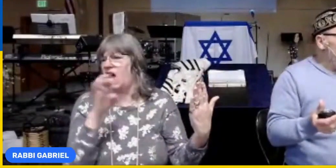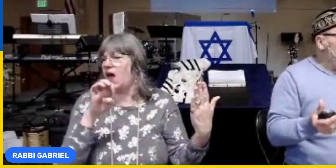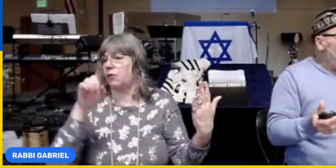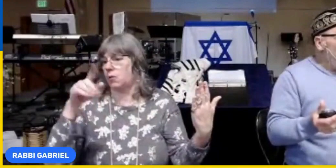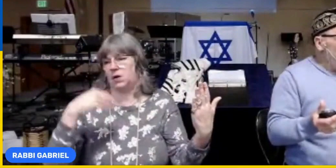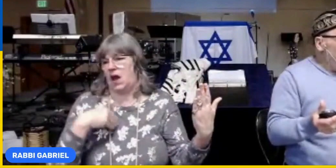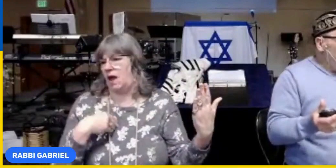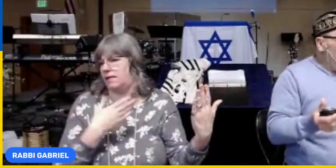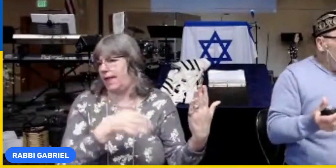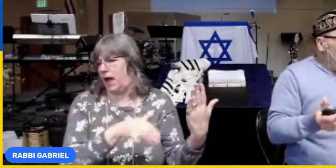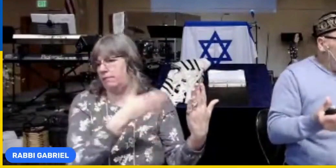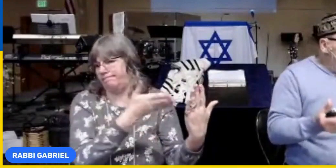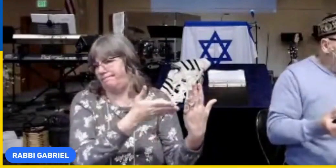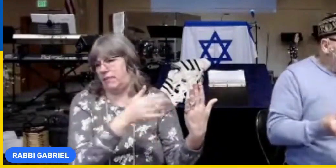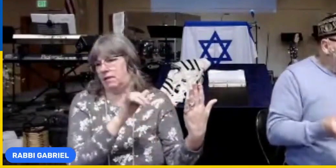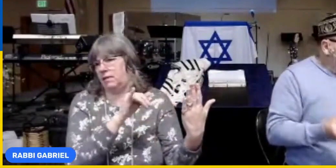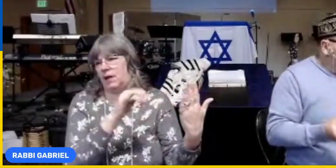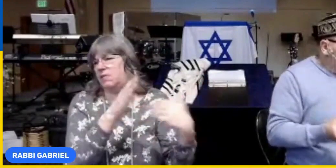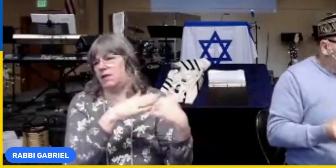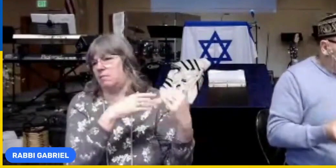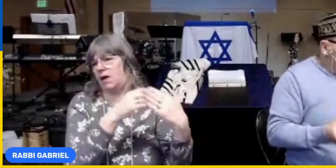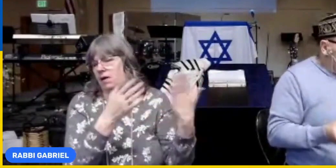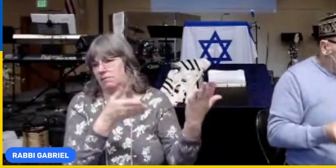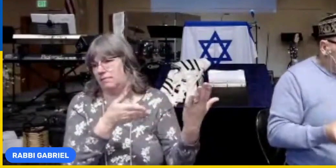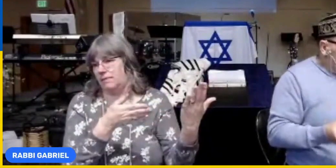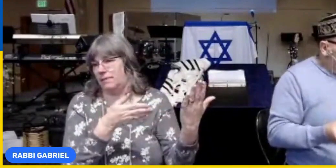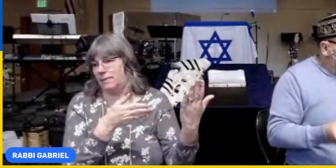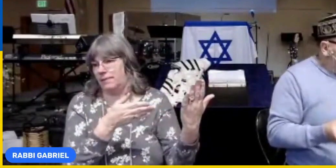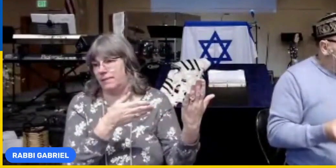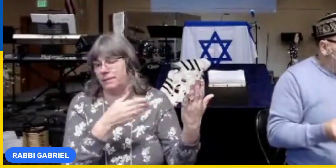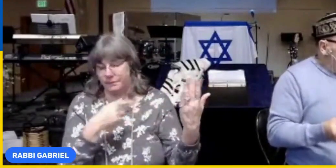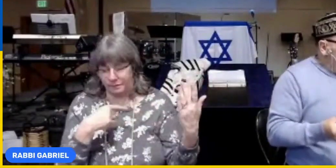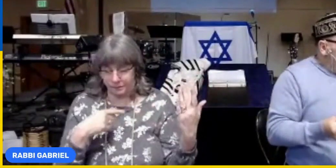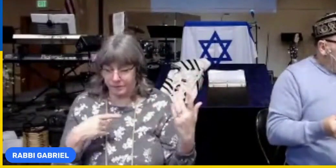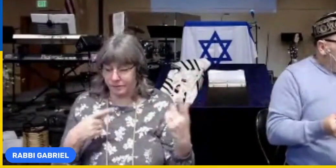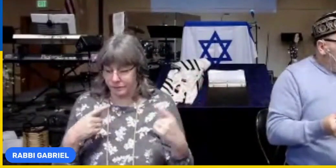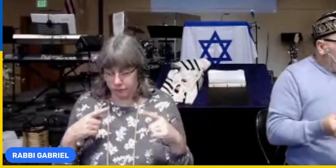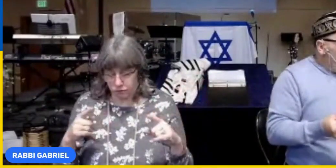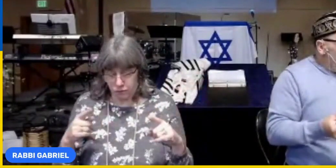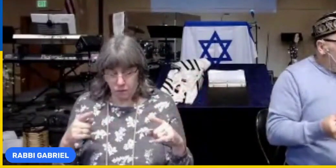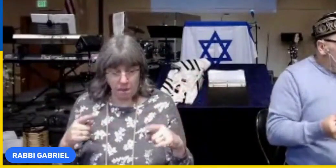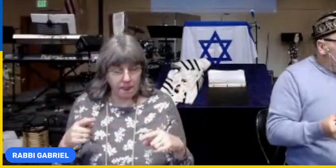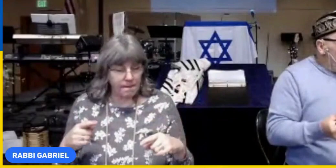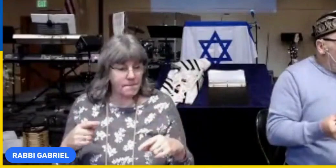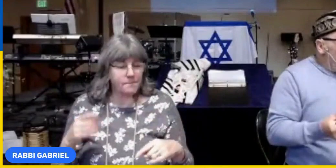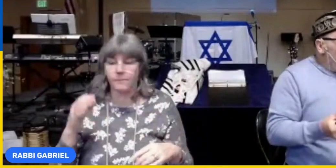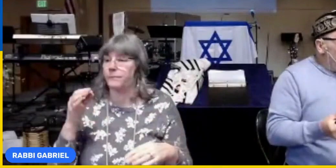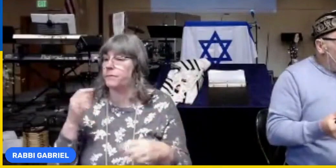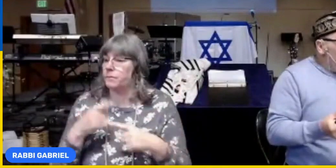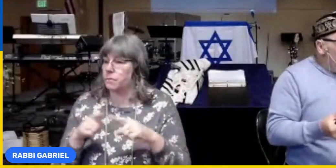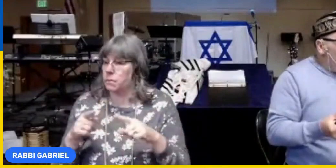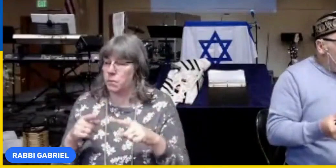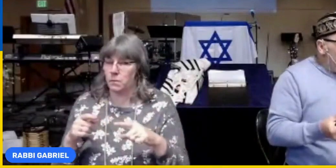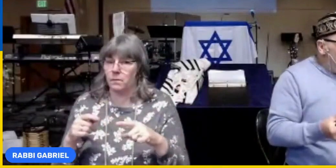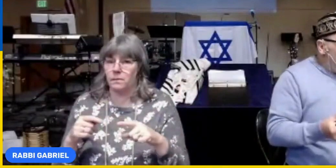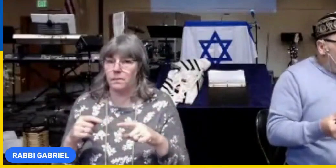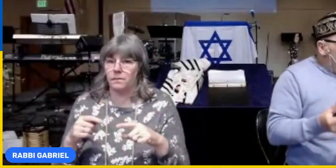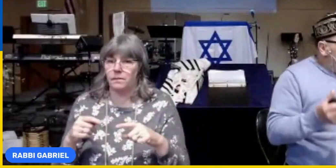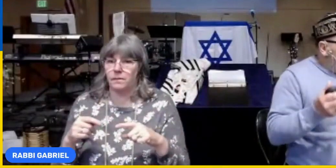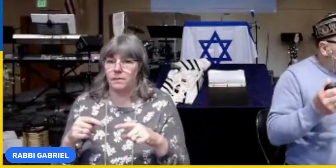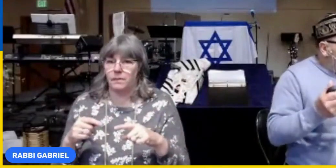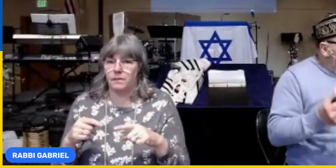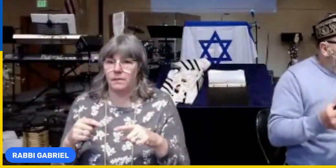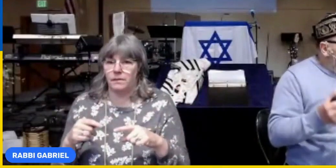You know, so that's important. He says, whosoever hears the word but doesn't do what he